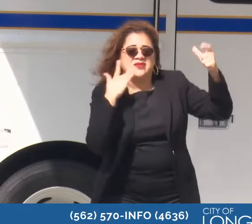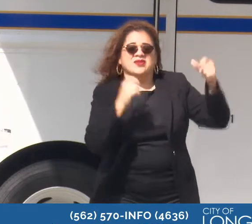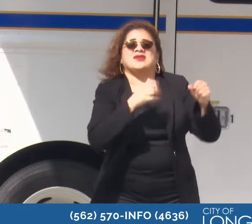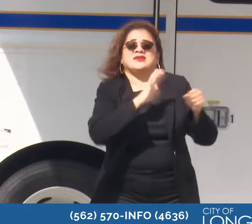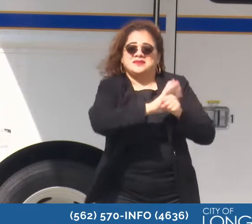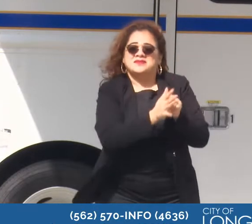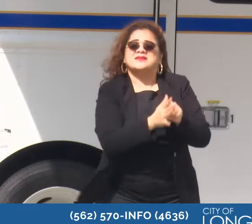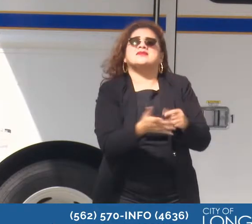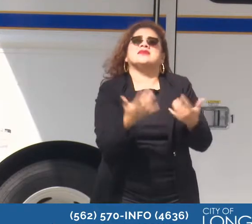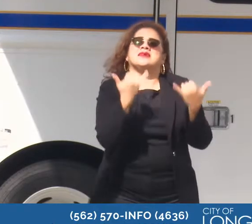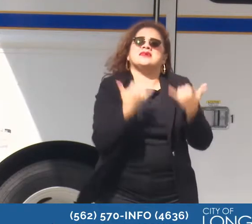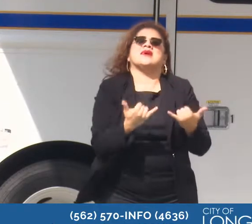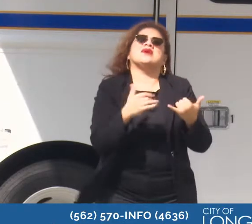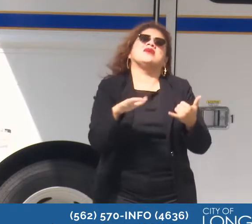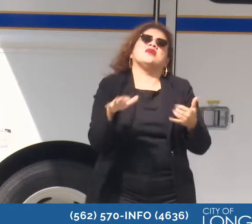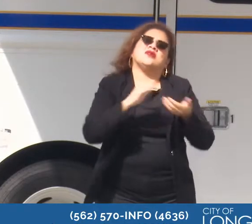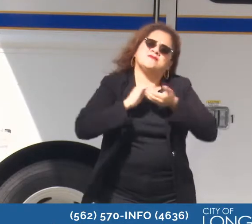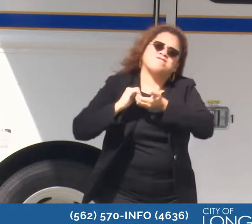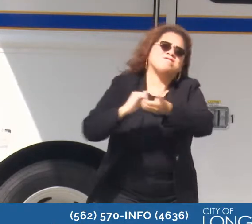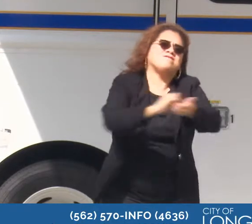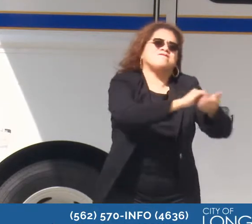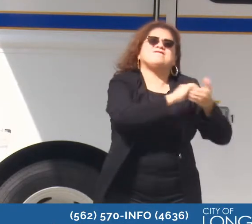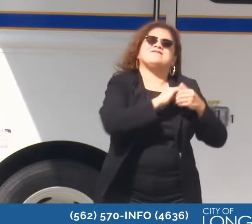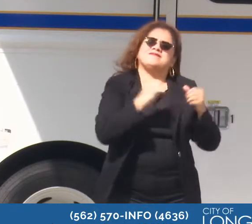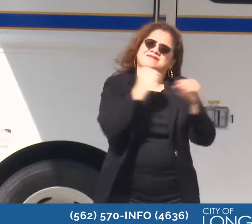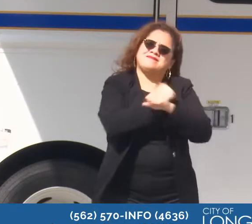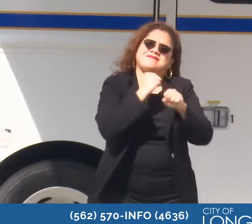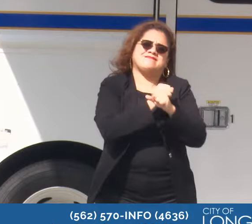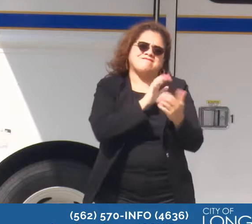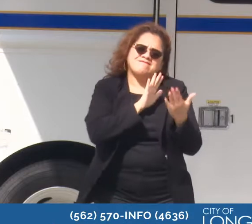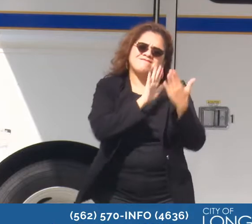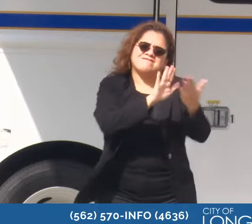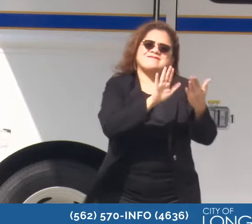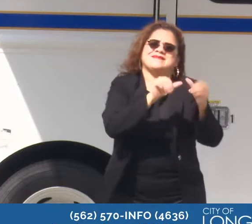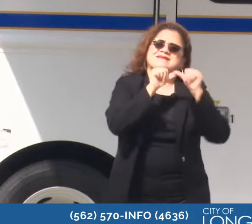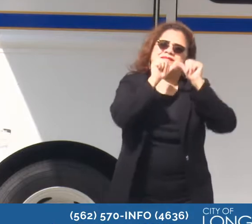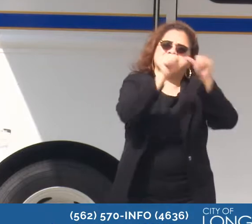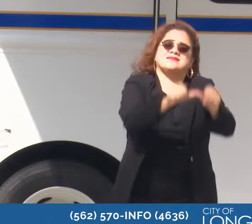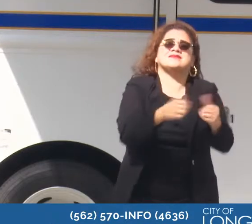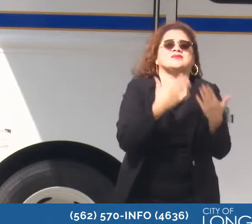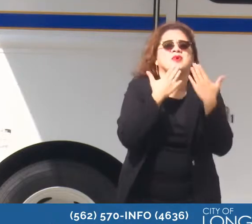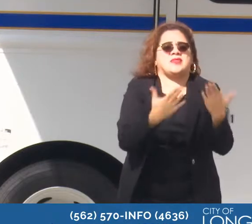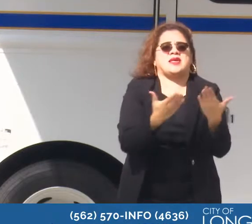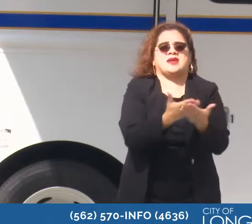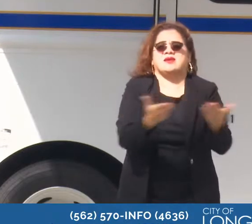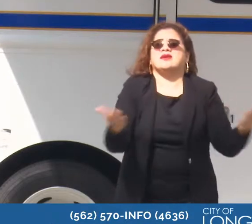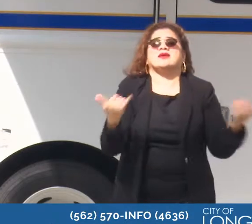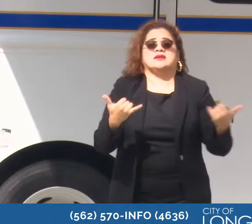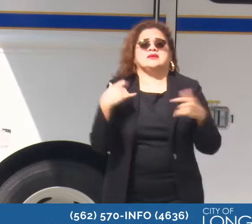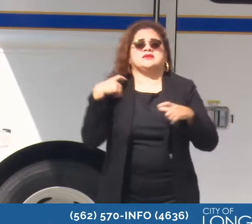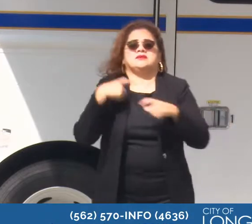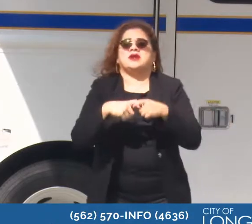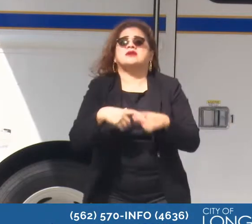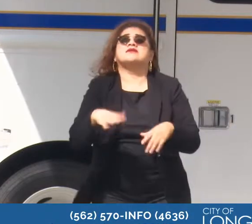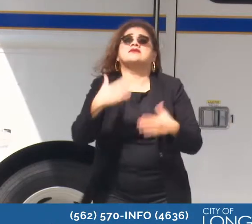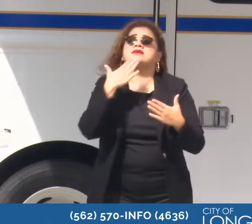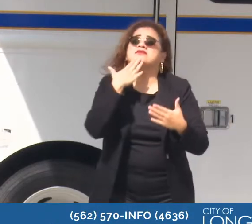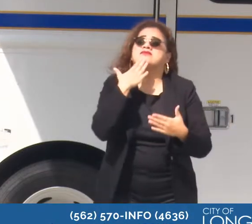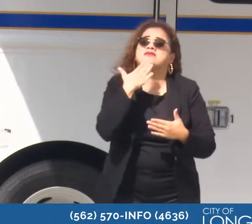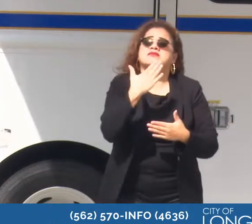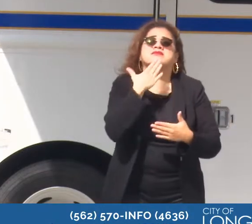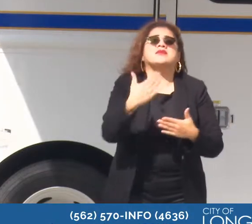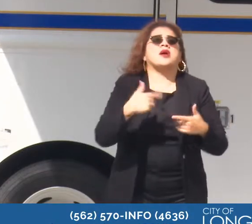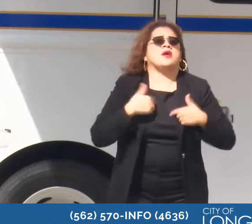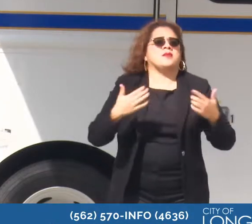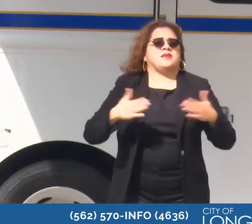collaboratively, to take this COVID pandemic head on. And I'd like to say thank you again. Now in Spanish. Buenos días a todos. Me